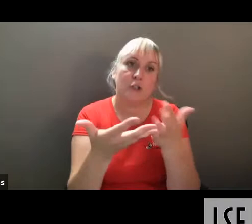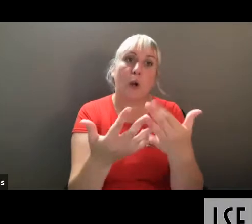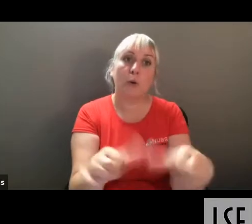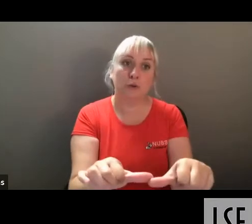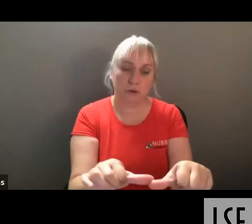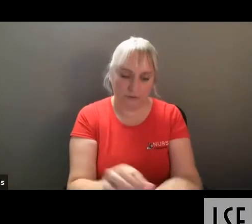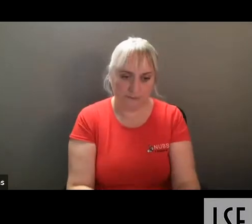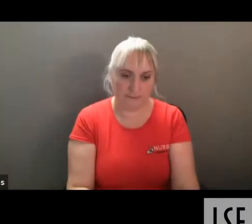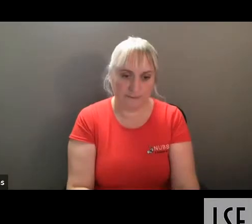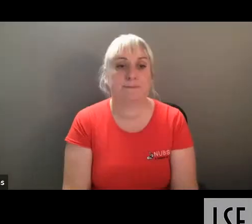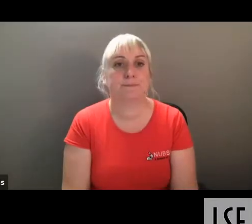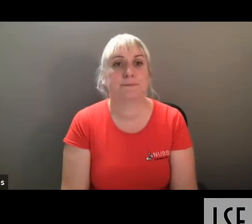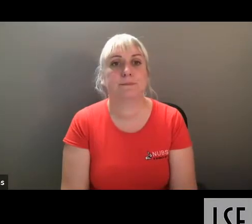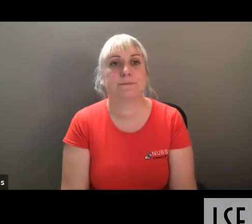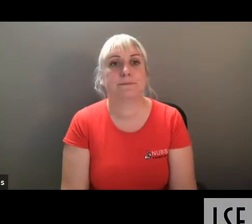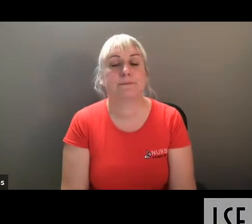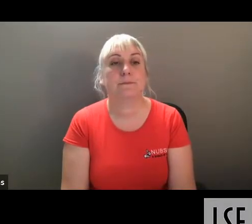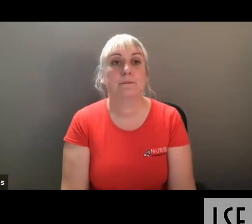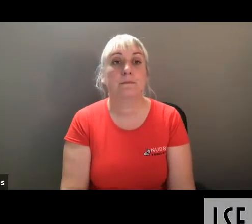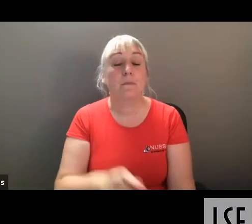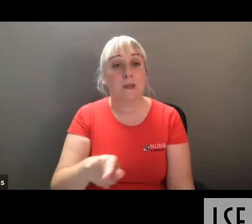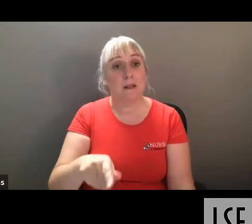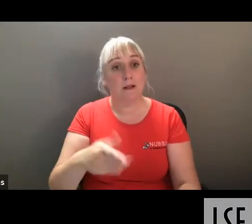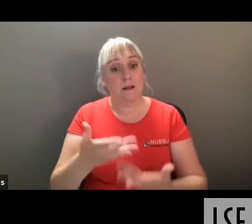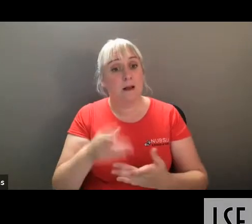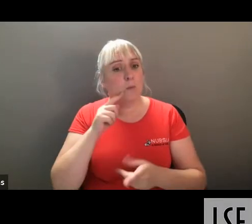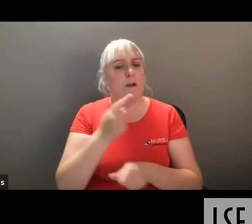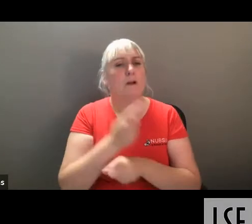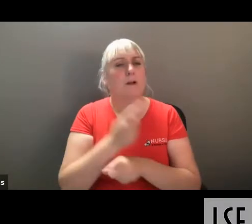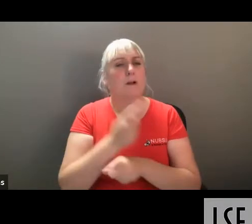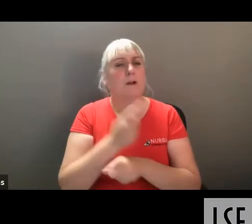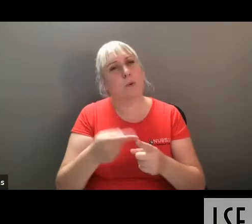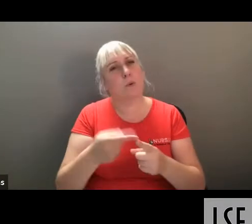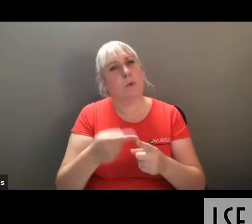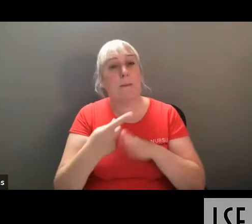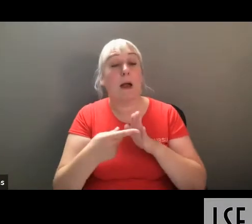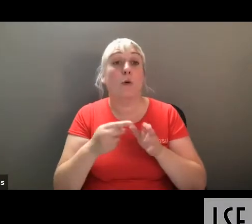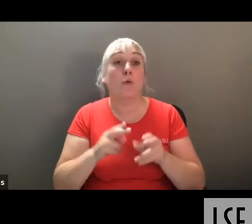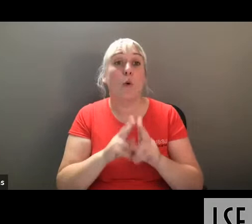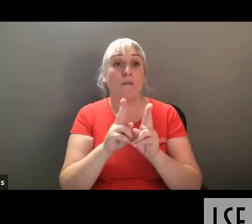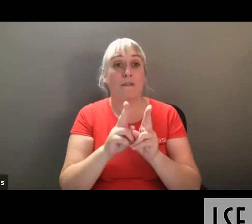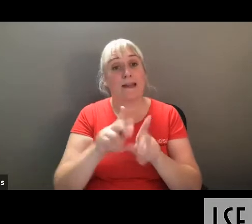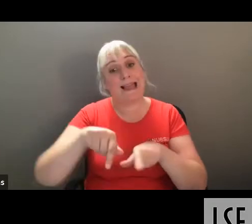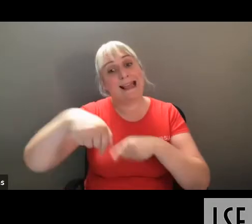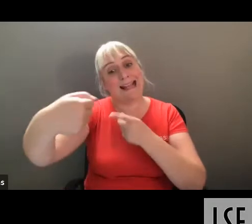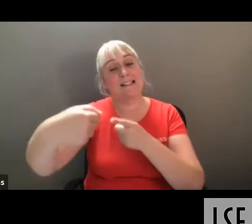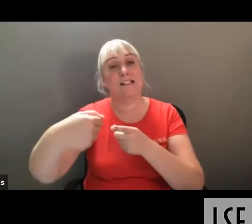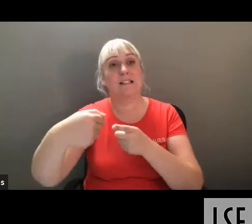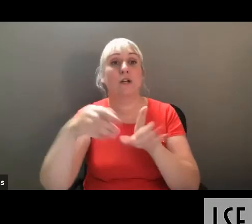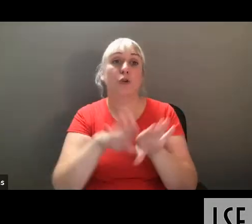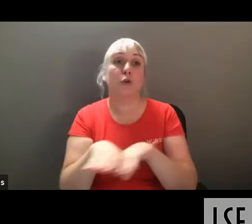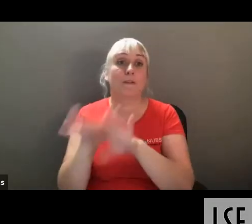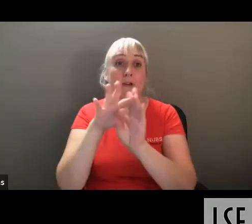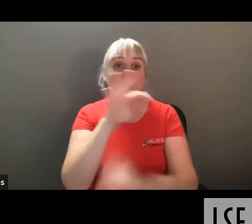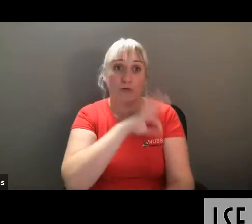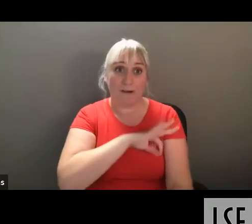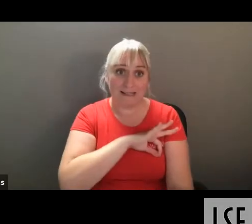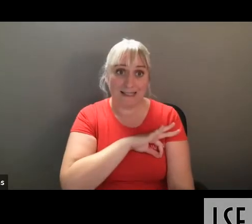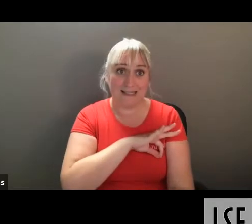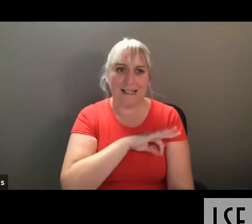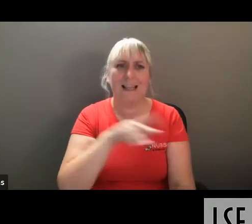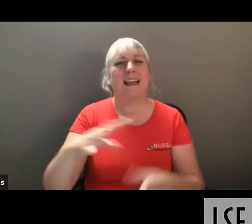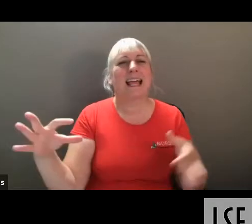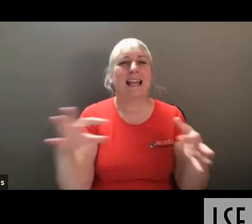I'd just like to speak about Norfolk Against Universal Credit, which came out of DPAC Norfolk's